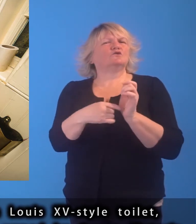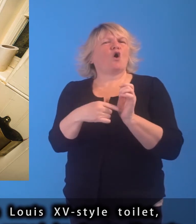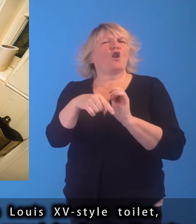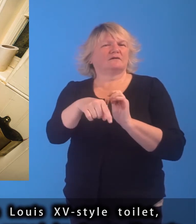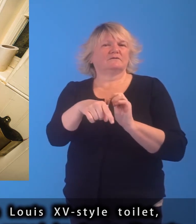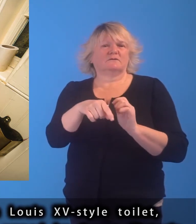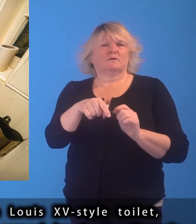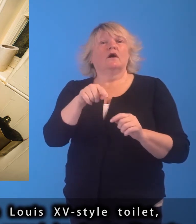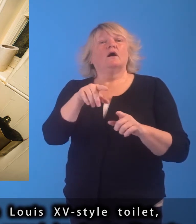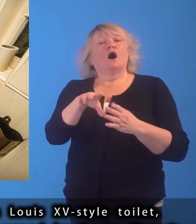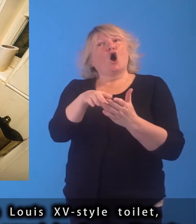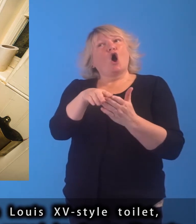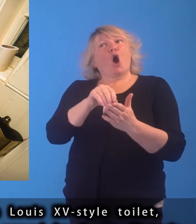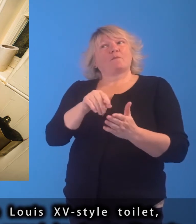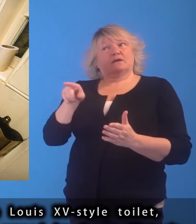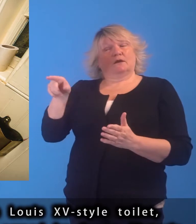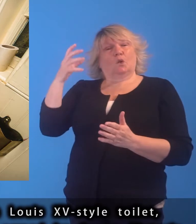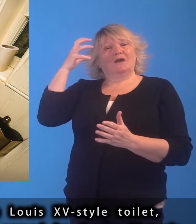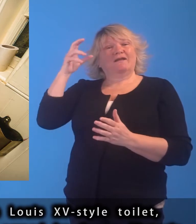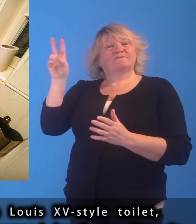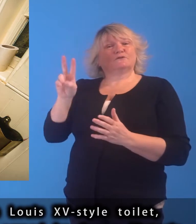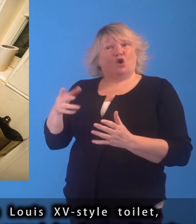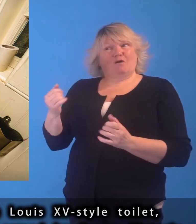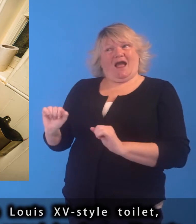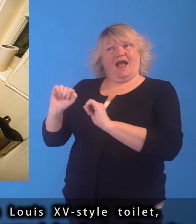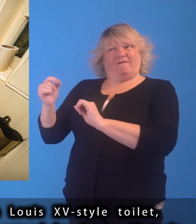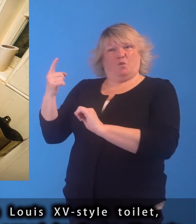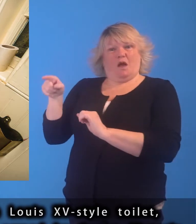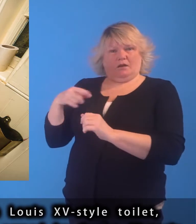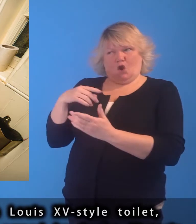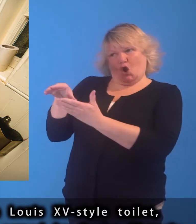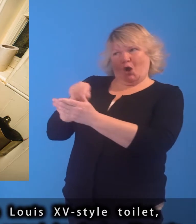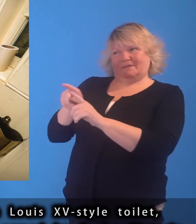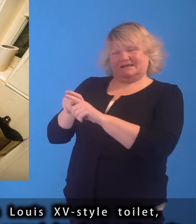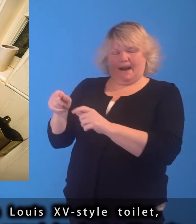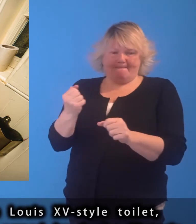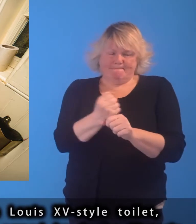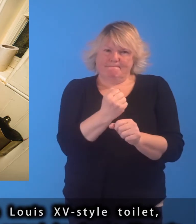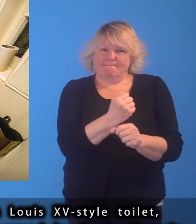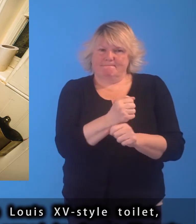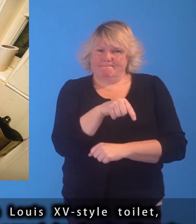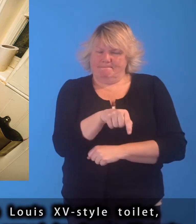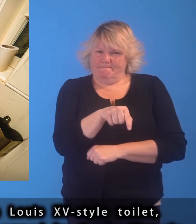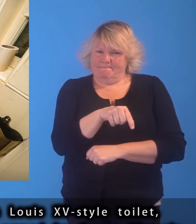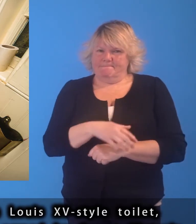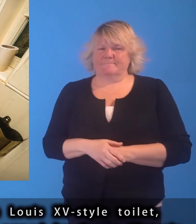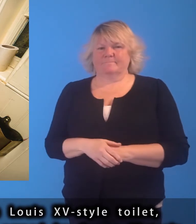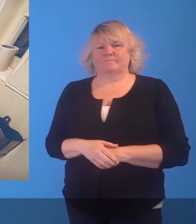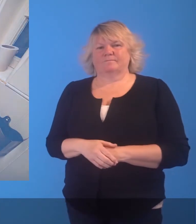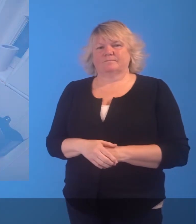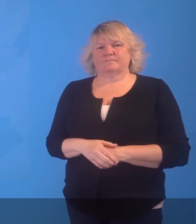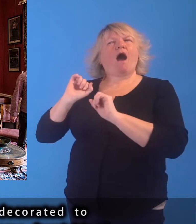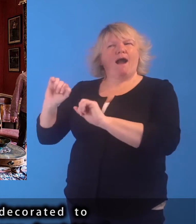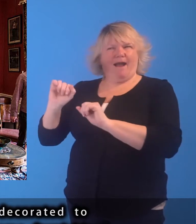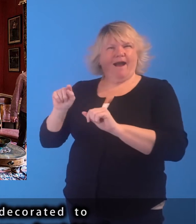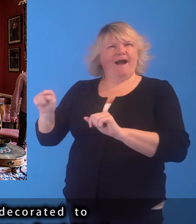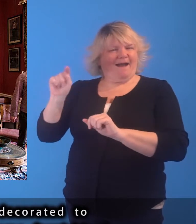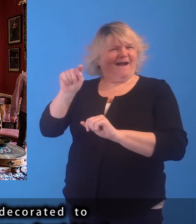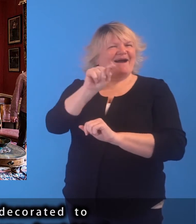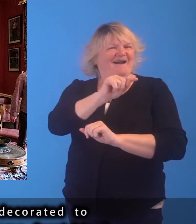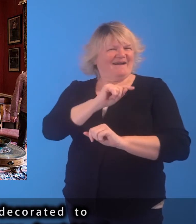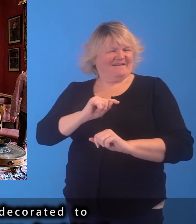It originally communicated directly with the dressing room, en suite style, but the connecting door